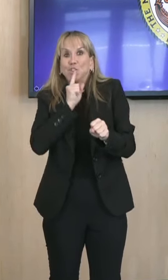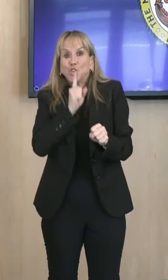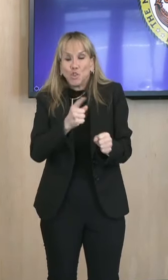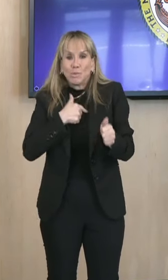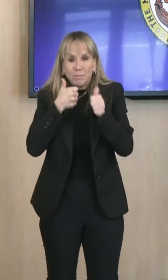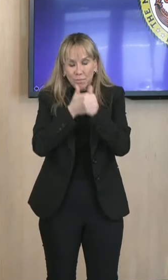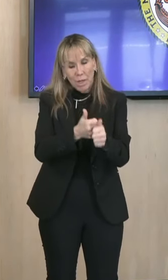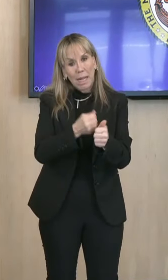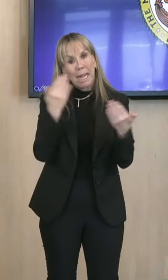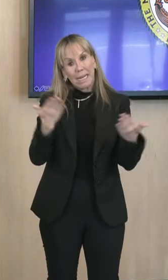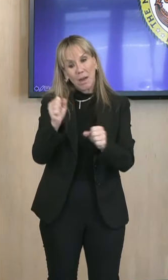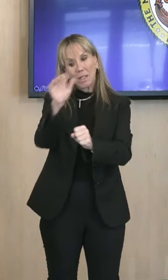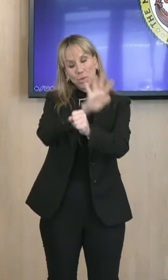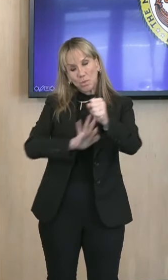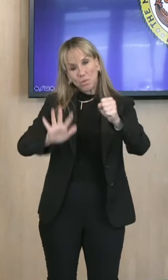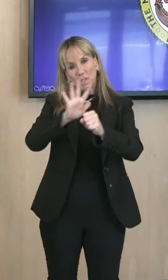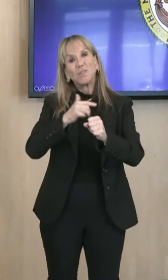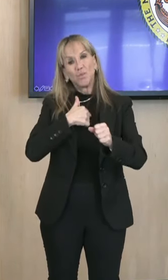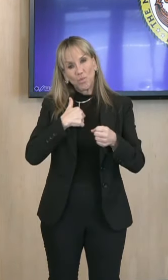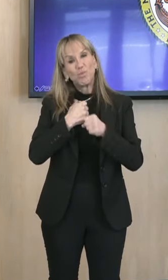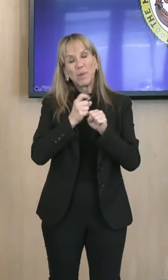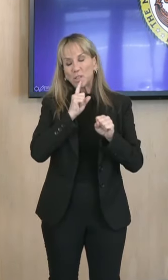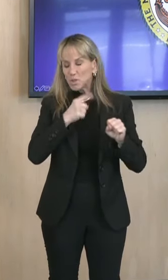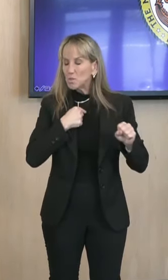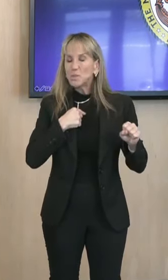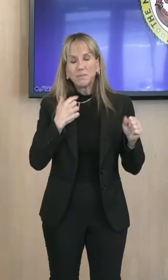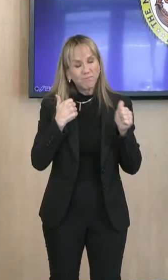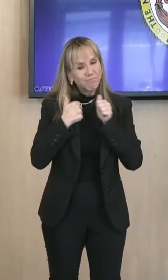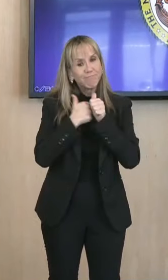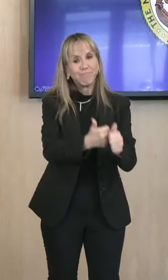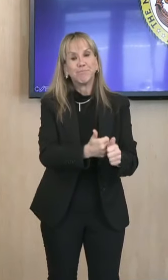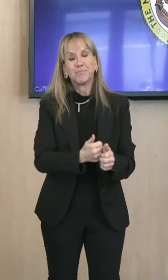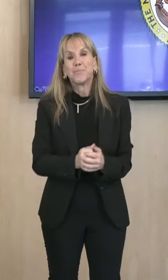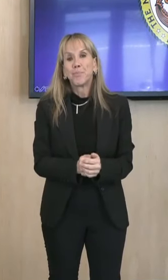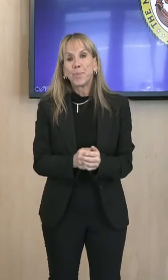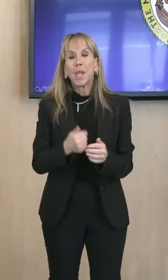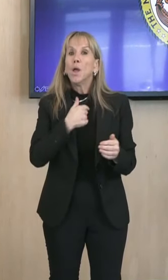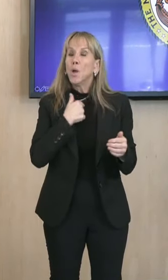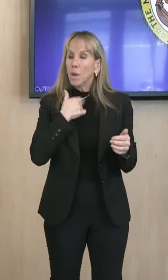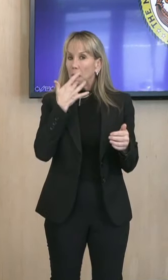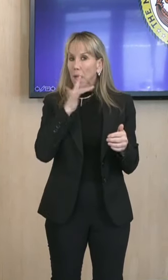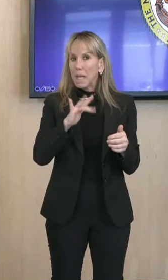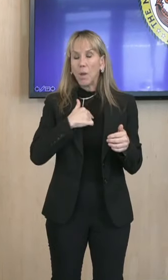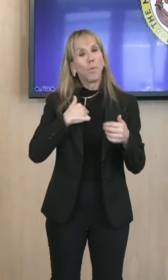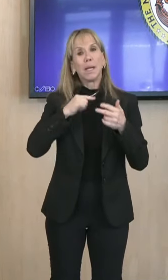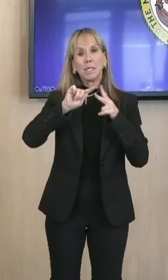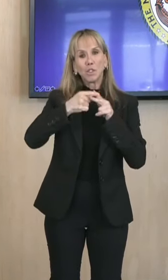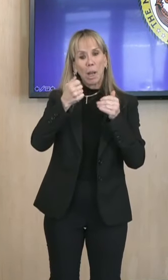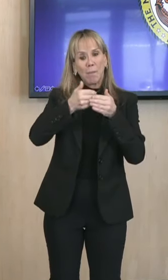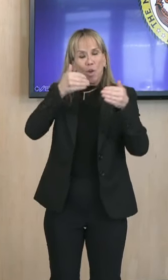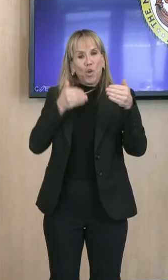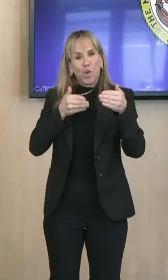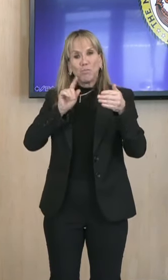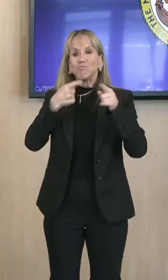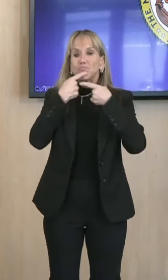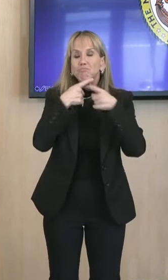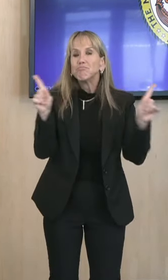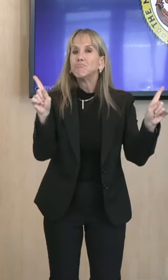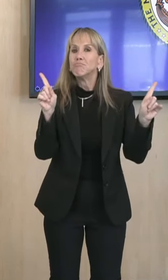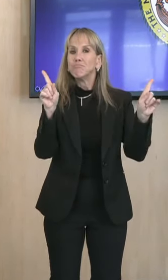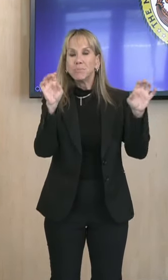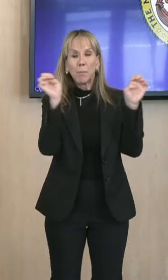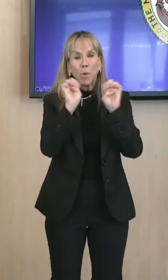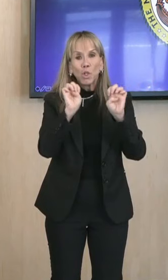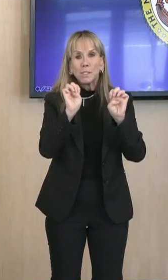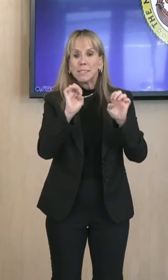doing everything that we can. We did start our efforts earlier, both in declaring a state of emergency and public guidances and banning on